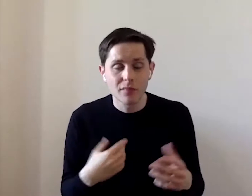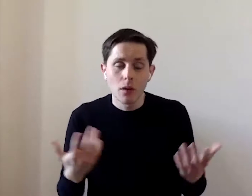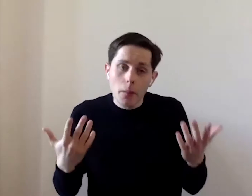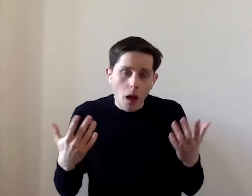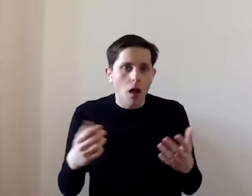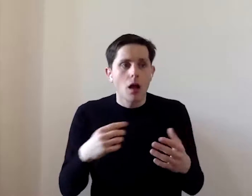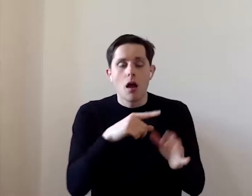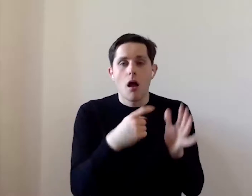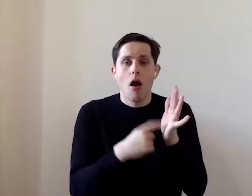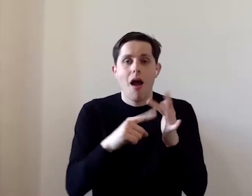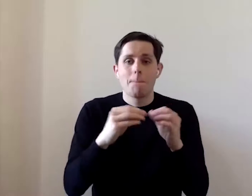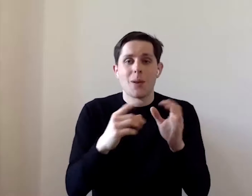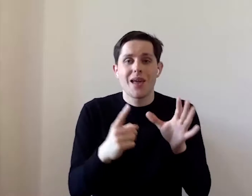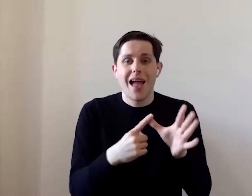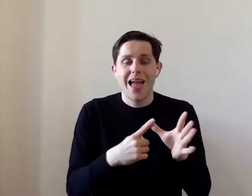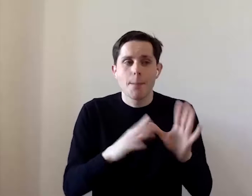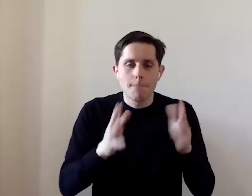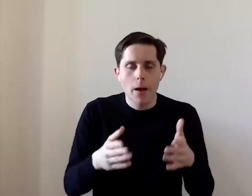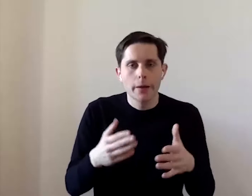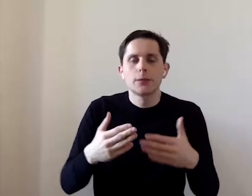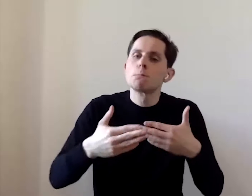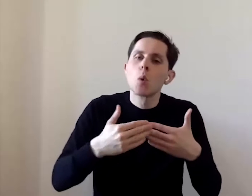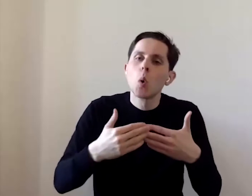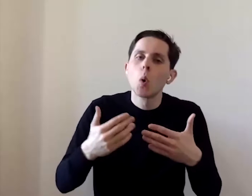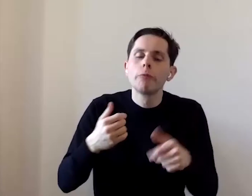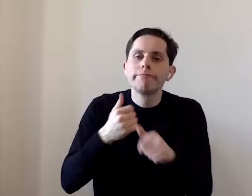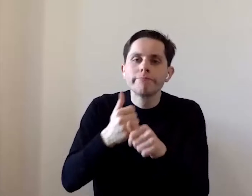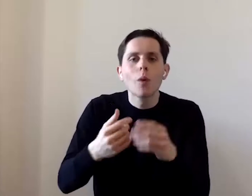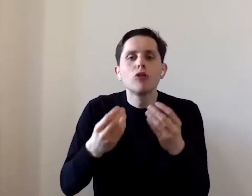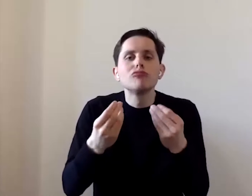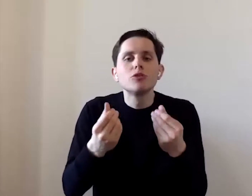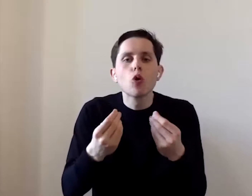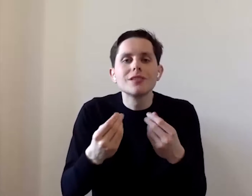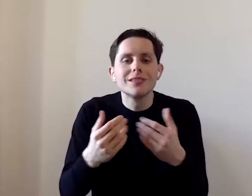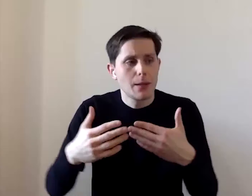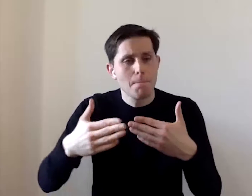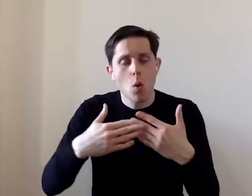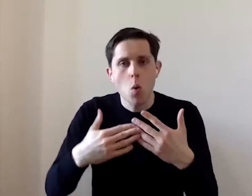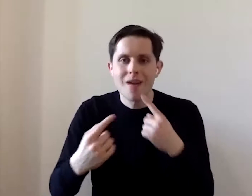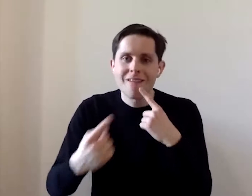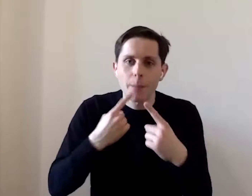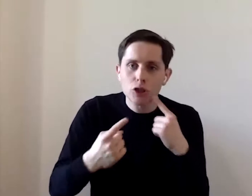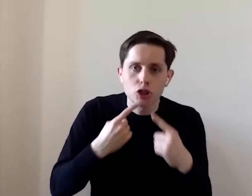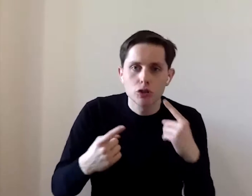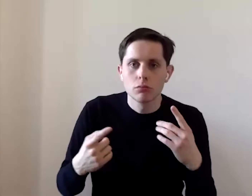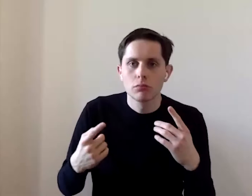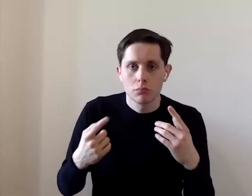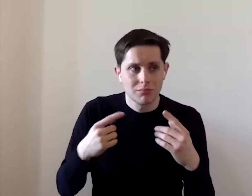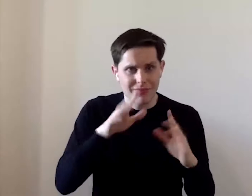But I think that RIBA needs to provide resources on the pathway for young people wanting to become